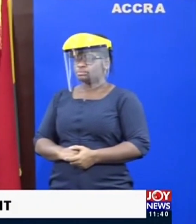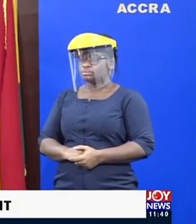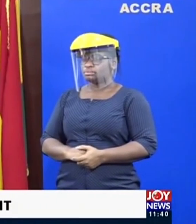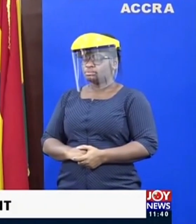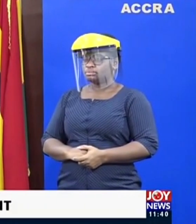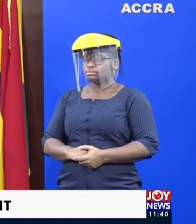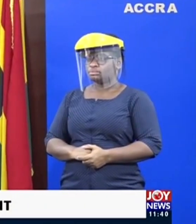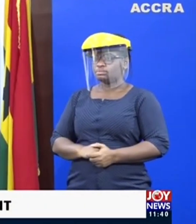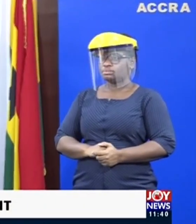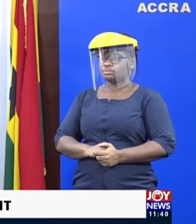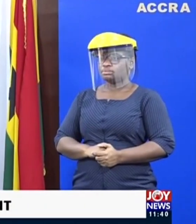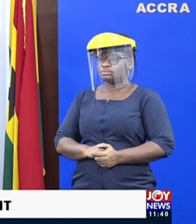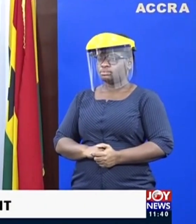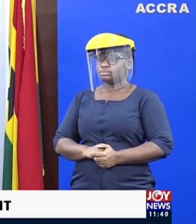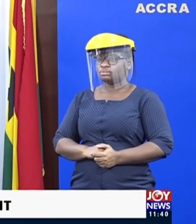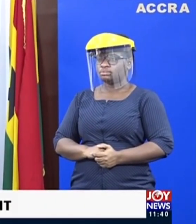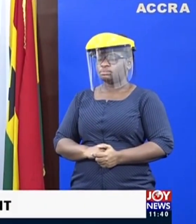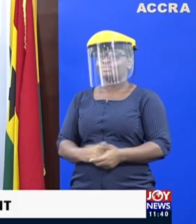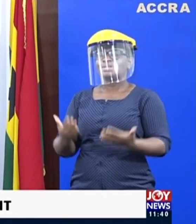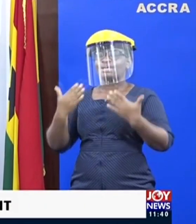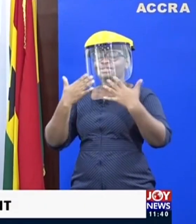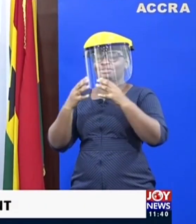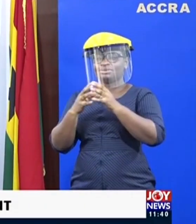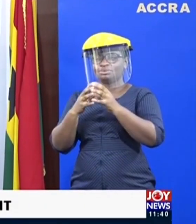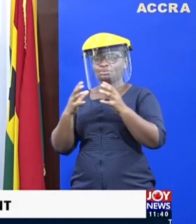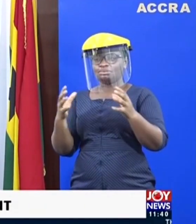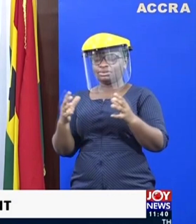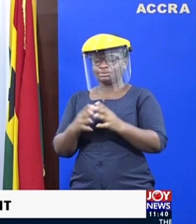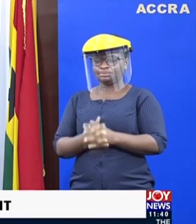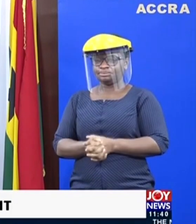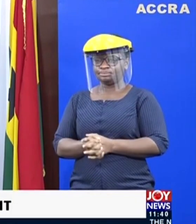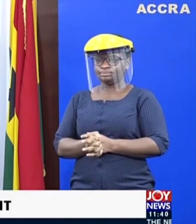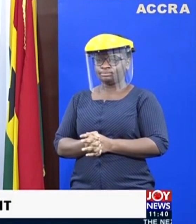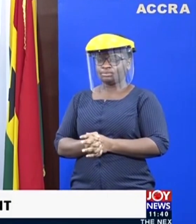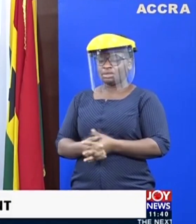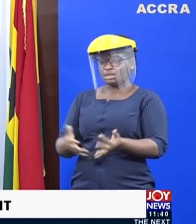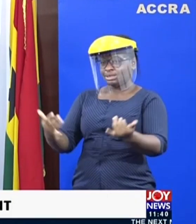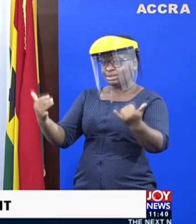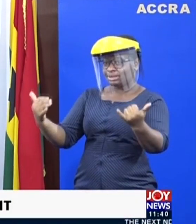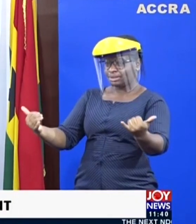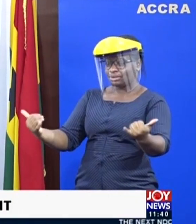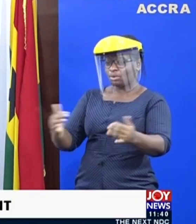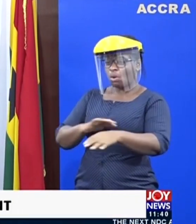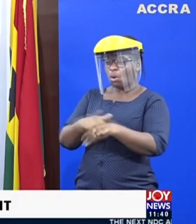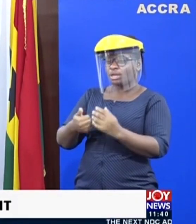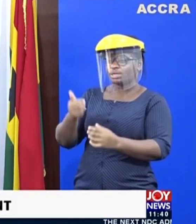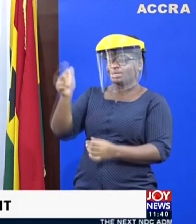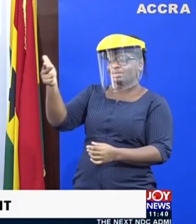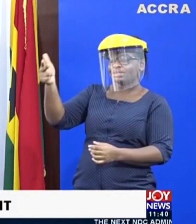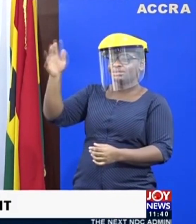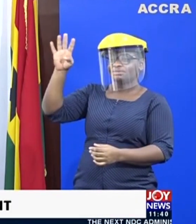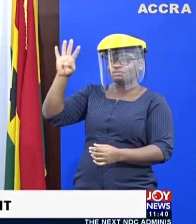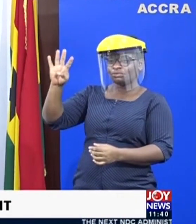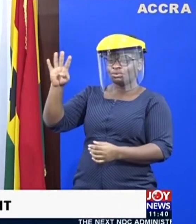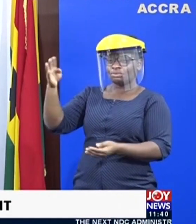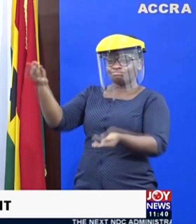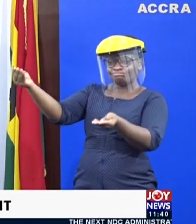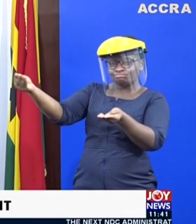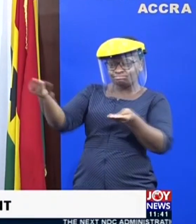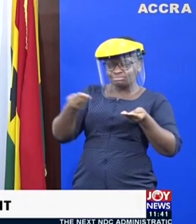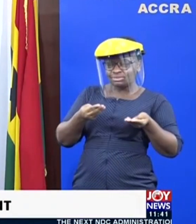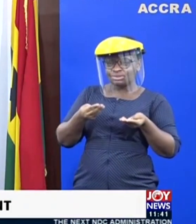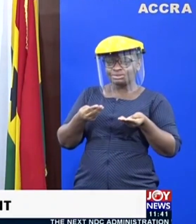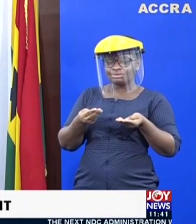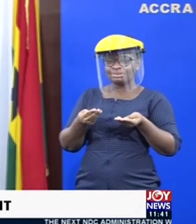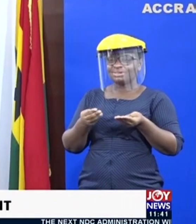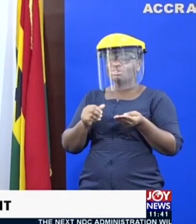to, and then we'll wrap up. Thank you very much. So far, all the 34 kits that have been submitted, not